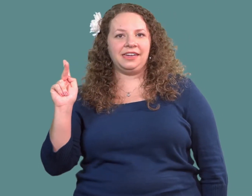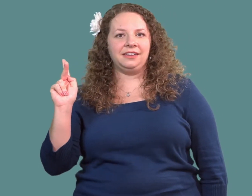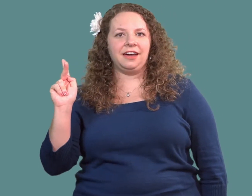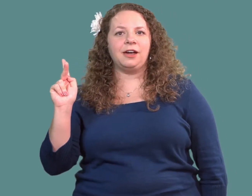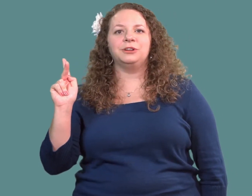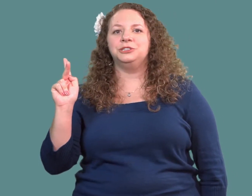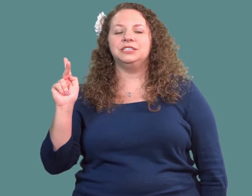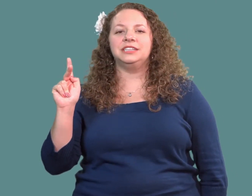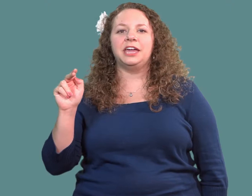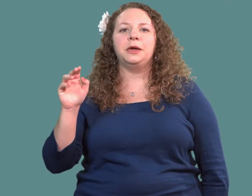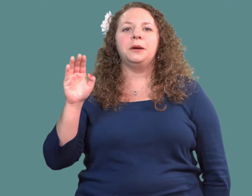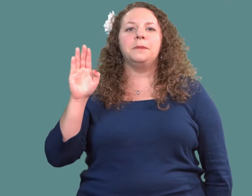B-A-N-K, I want you to say